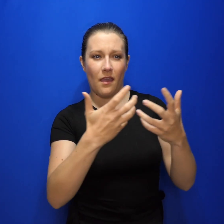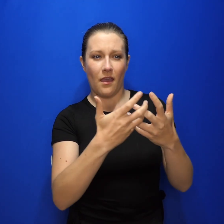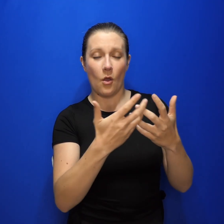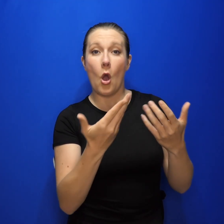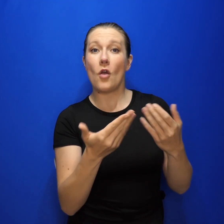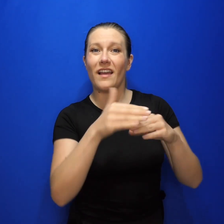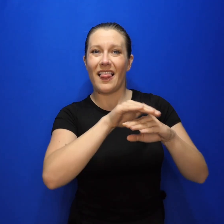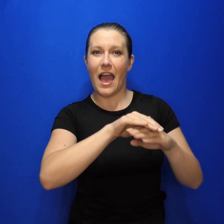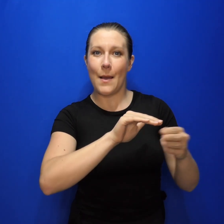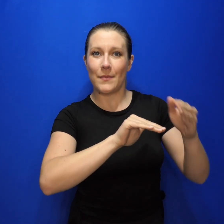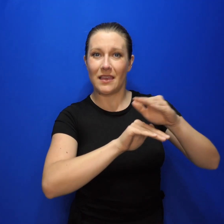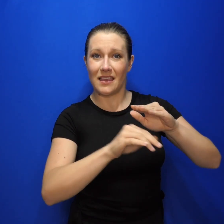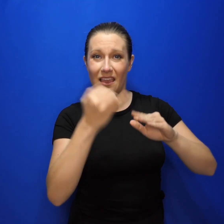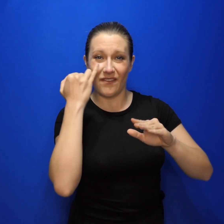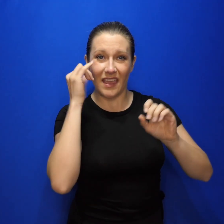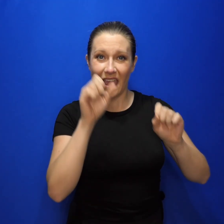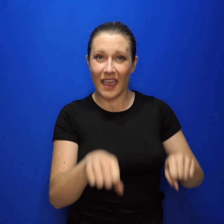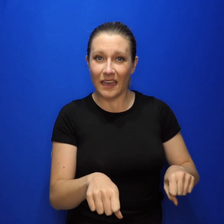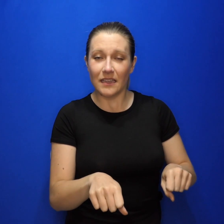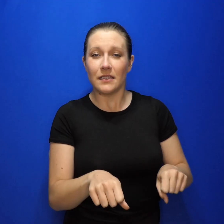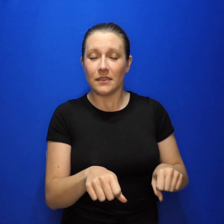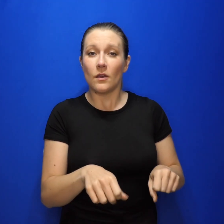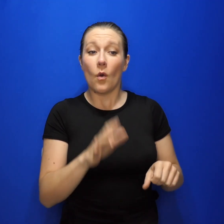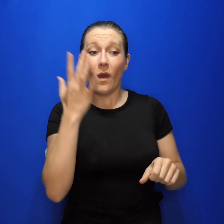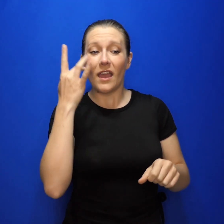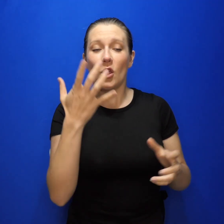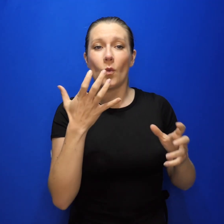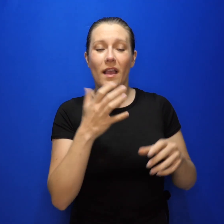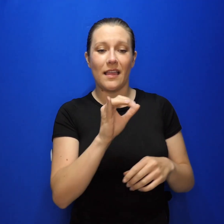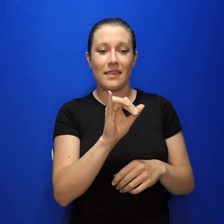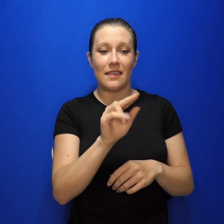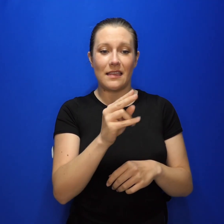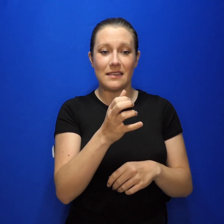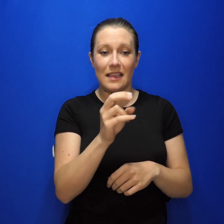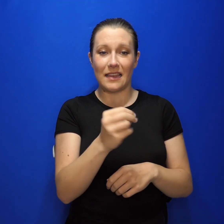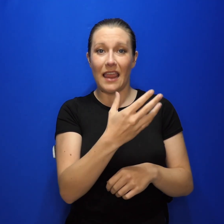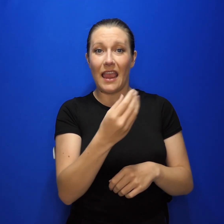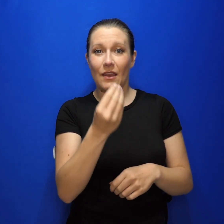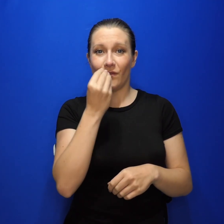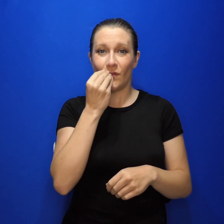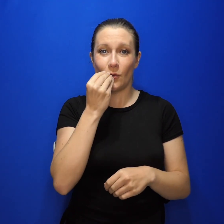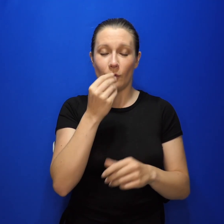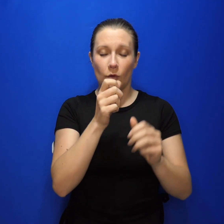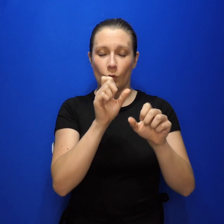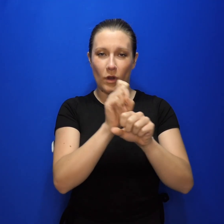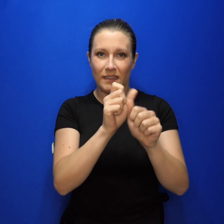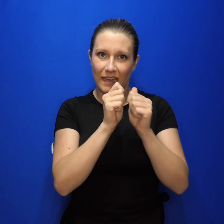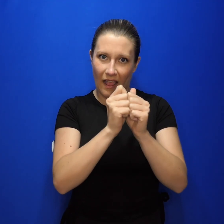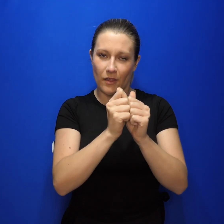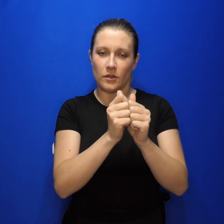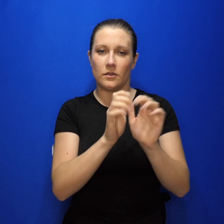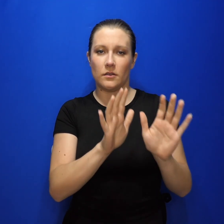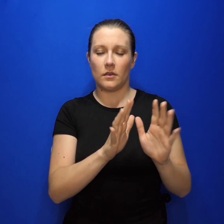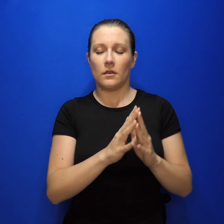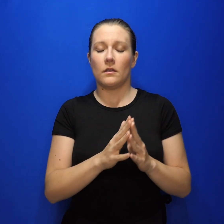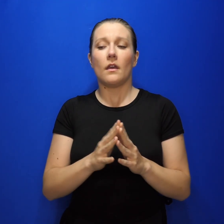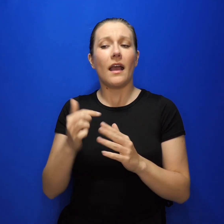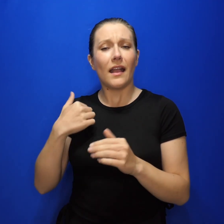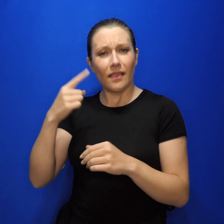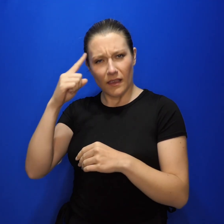them, almost overlay them, so that the insulin and the food start to work better together. I also think that it's possible that the